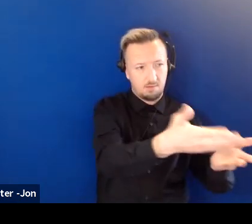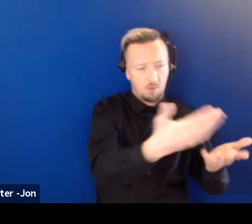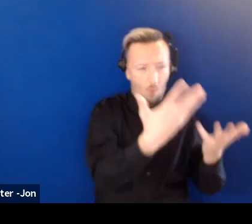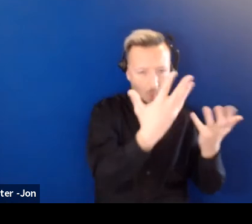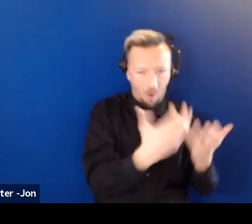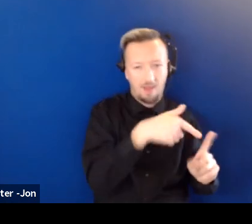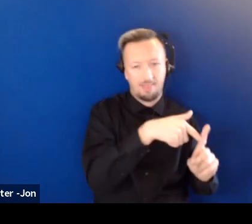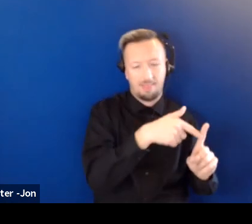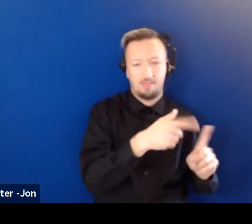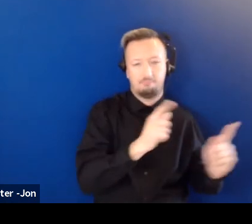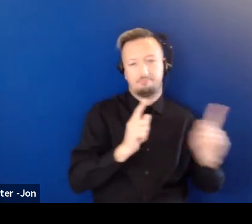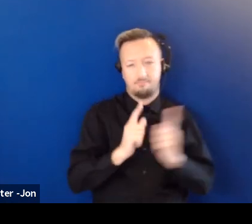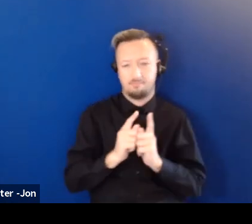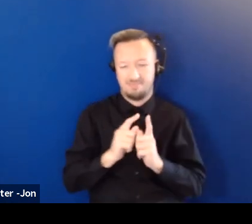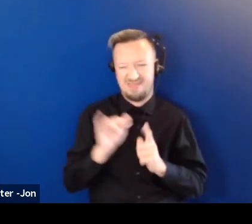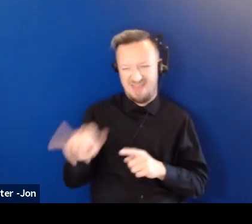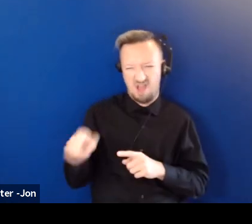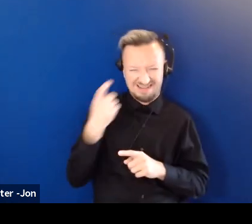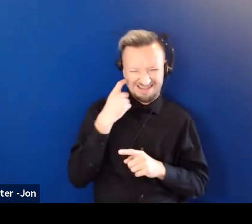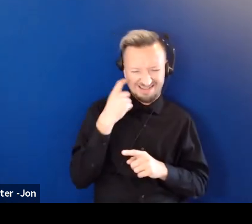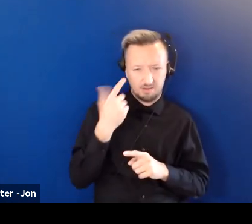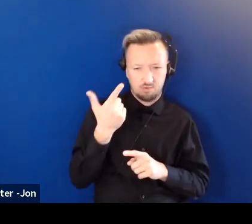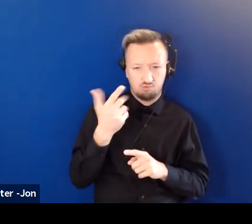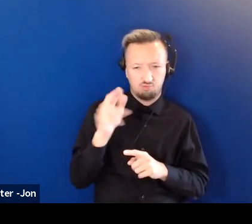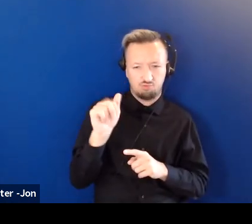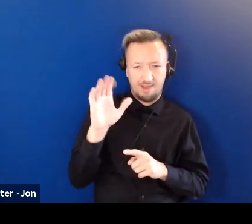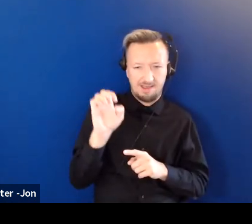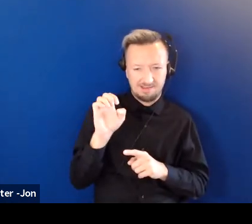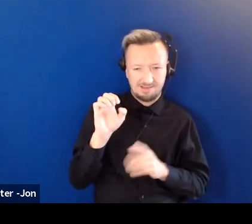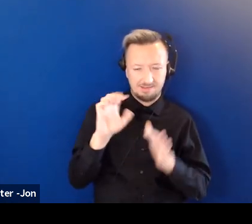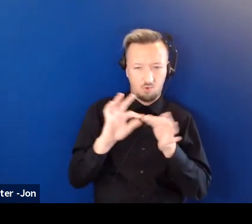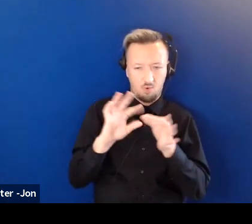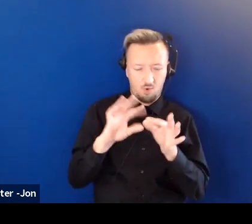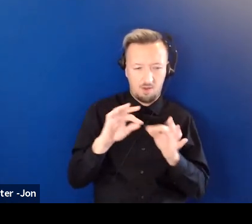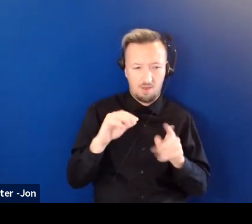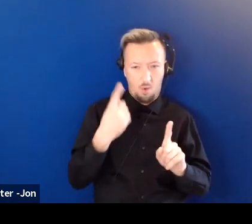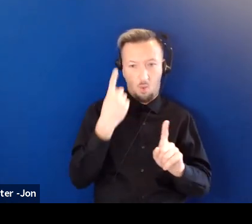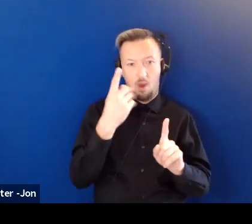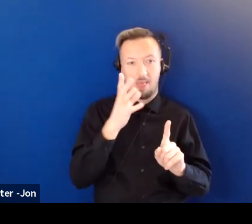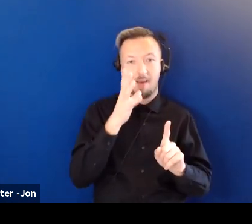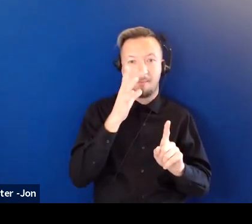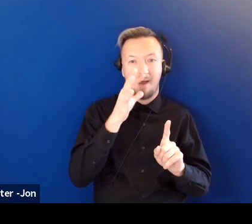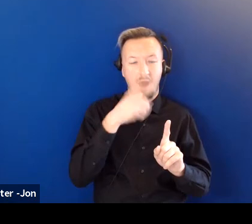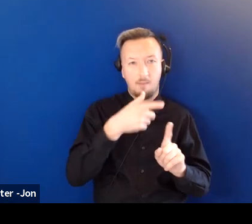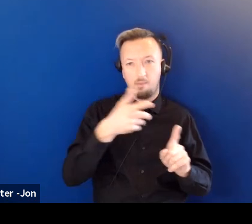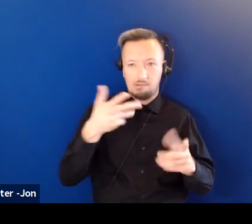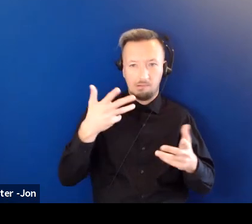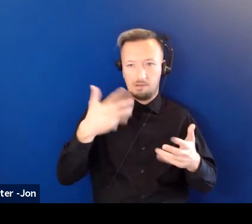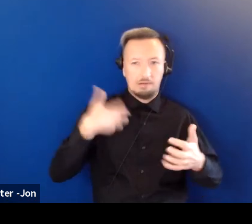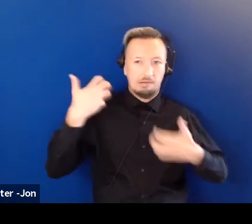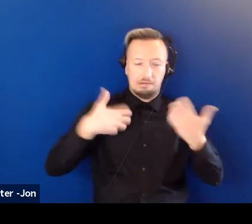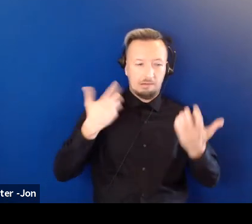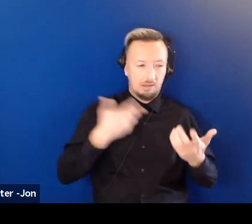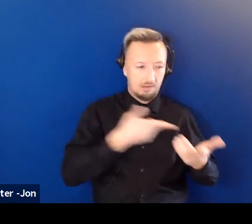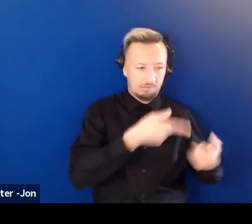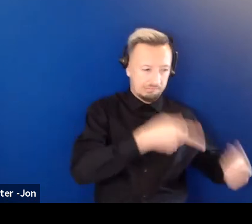comes to mind for me, with this parent that was kind of on their wits end, and this youth that was also on a wits end,